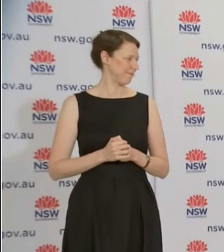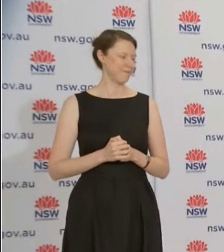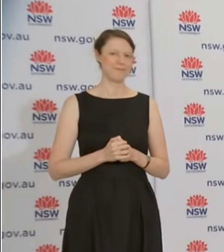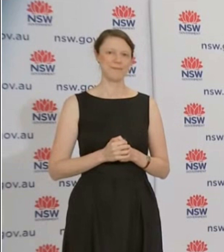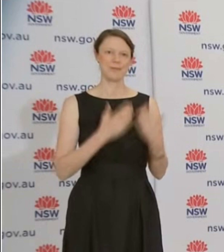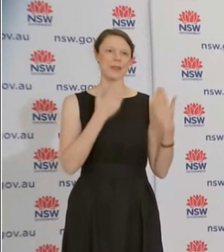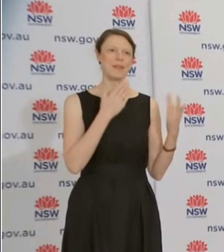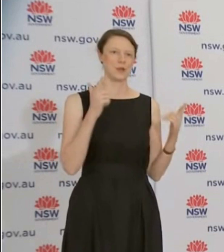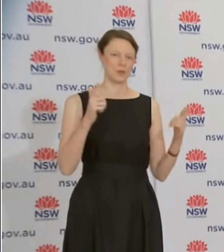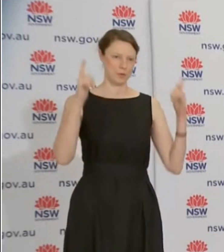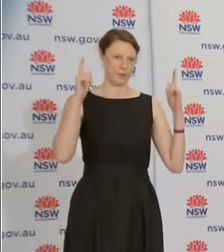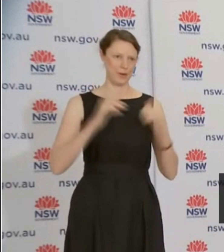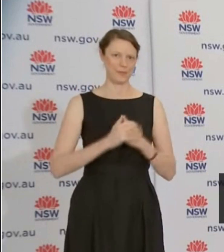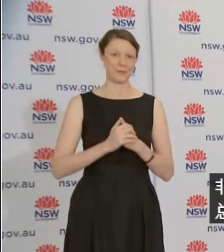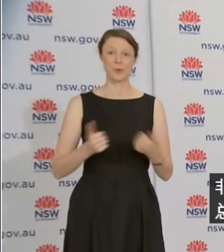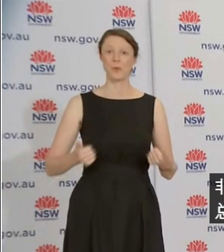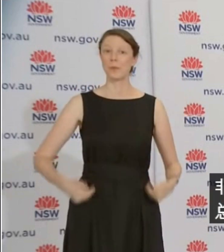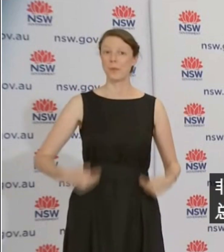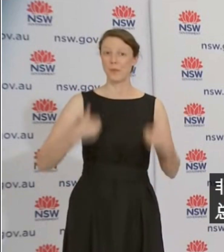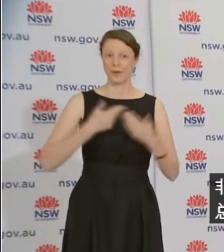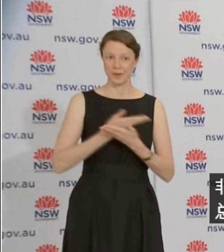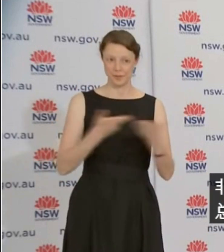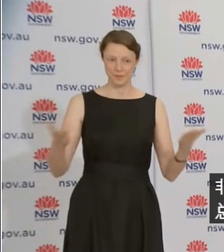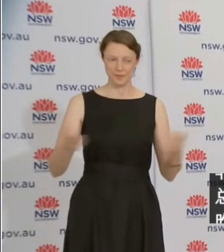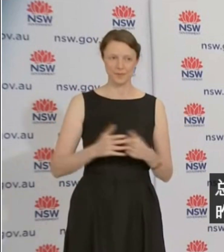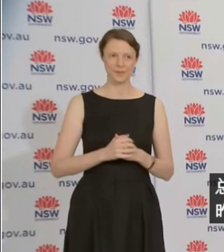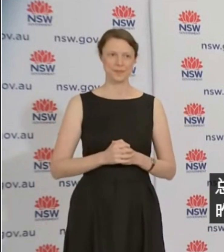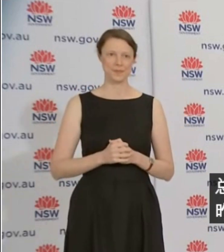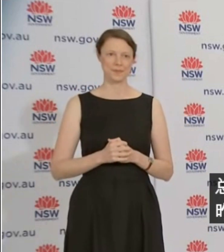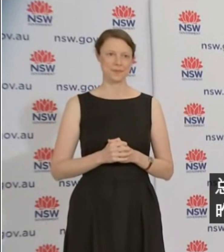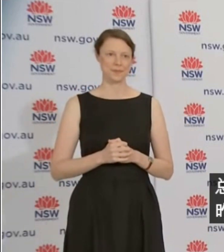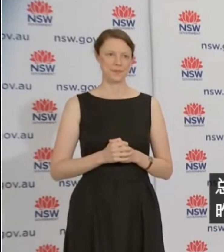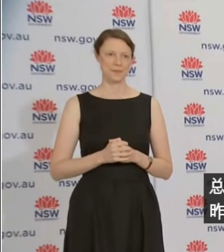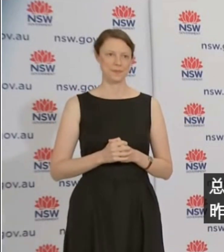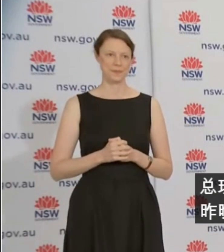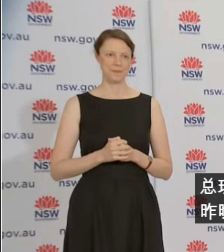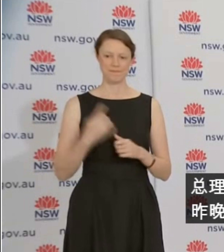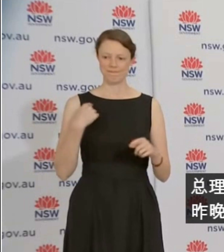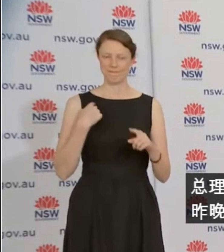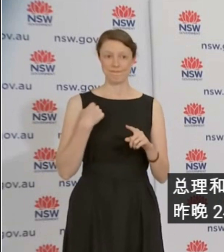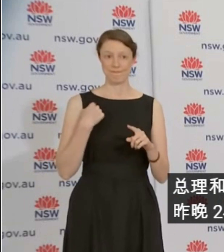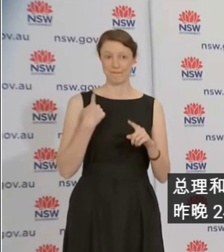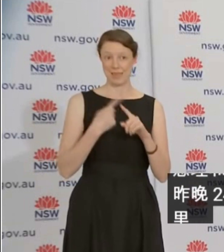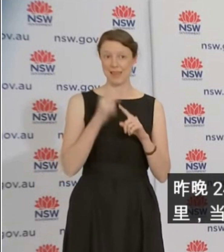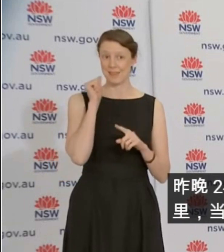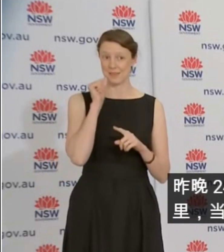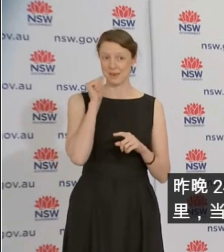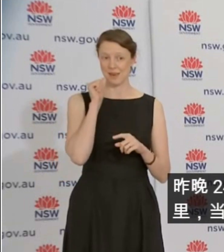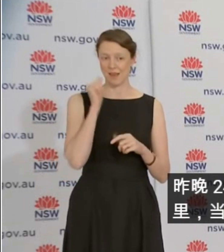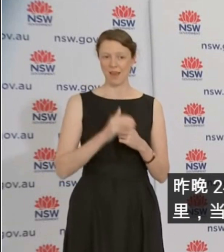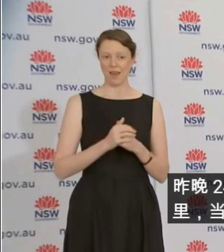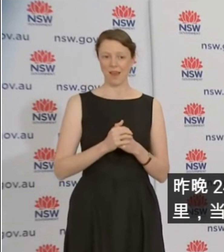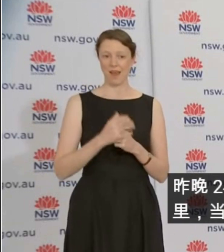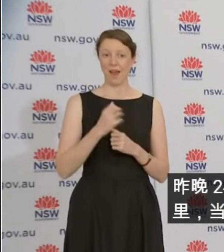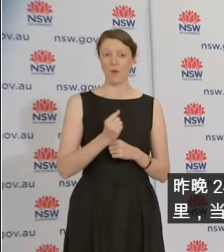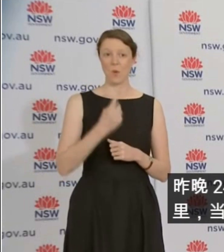Thank you very much, Premier, and good morning, everybody. In the 24 hours till 8 p.m. last night, there were